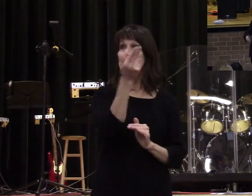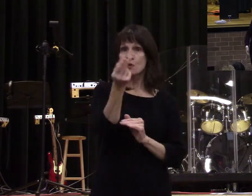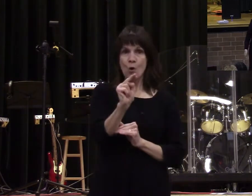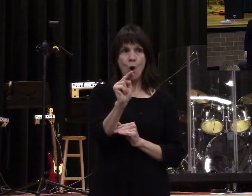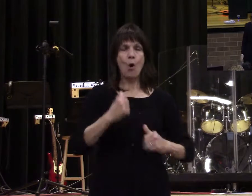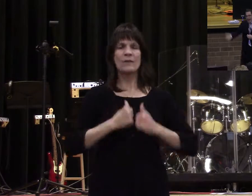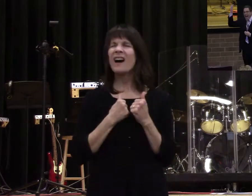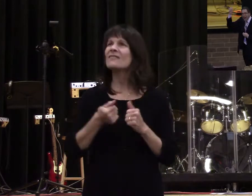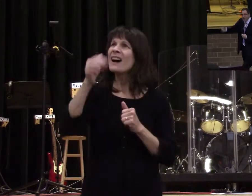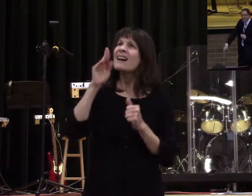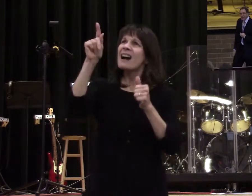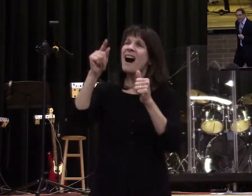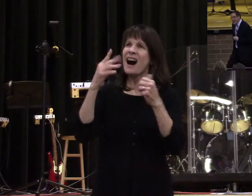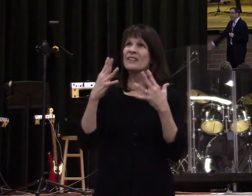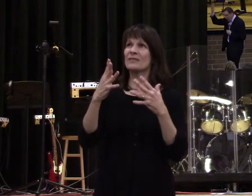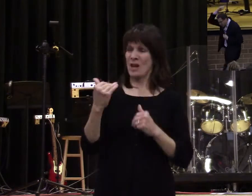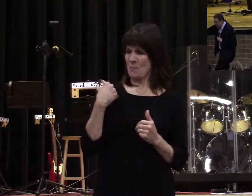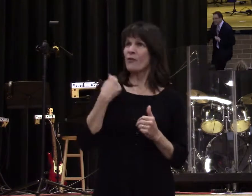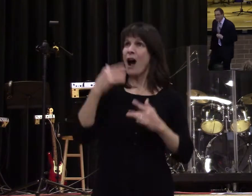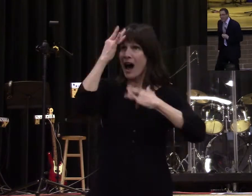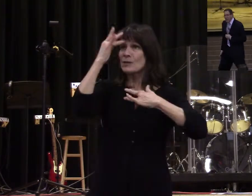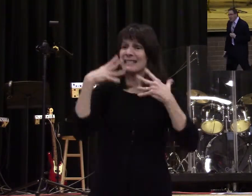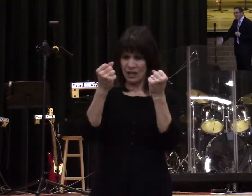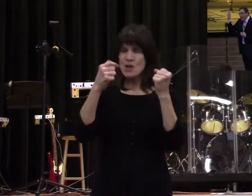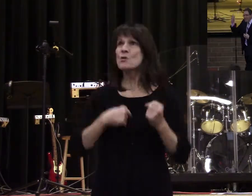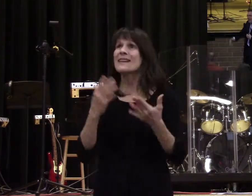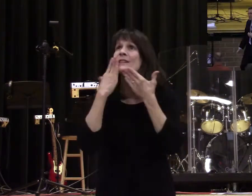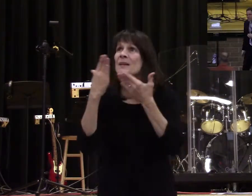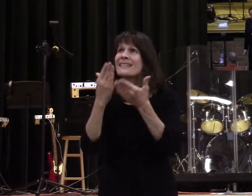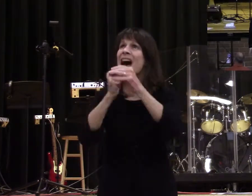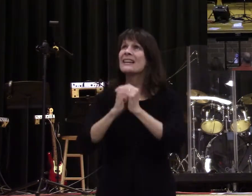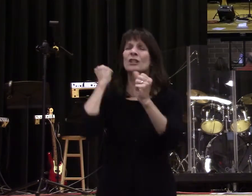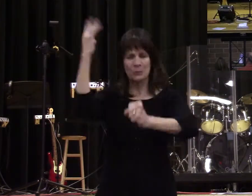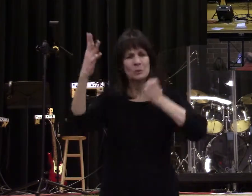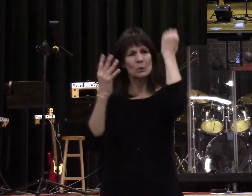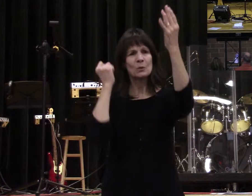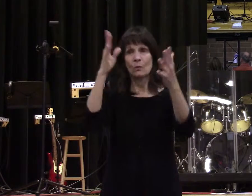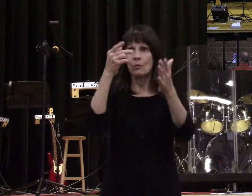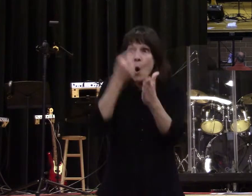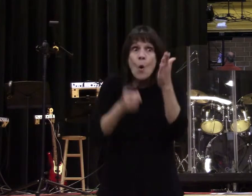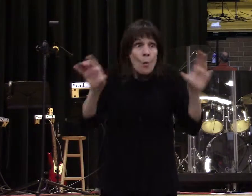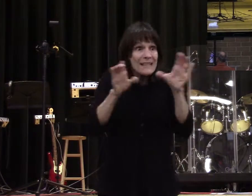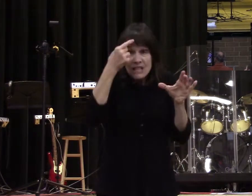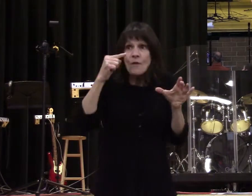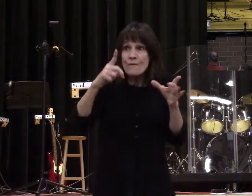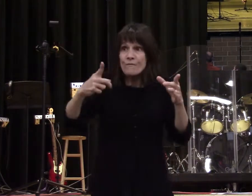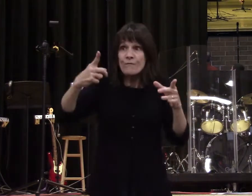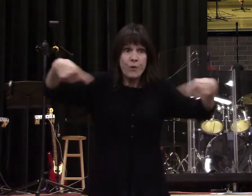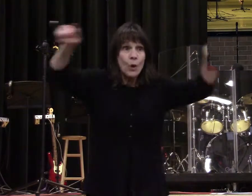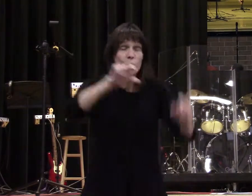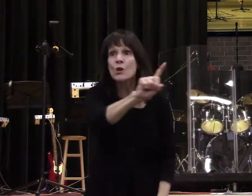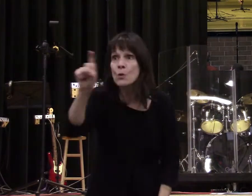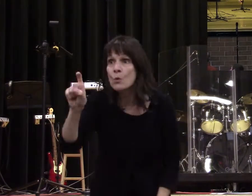Now, right now, thank God. No, seriously, what has God done for you? Get personal. Start right now. Stand